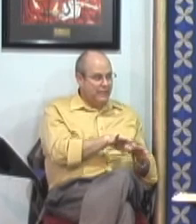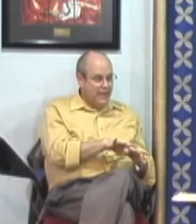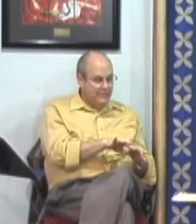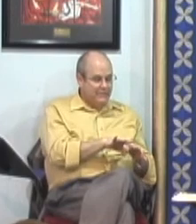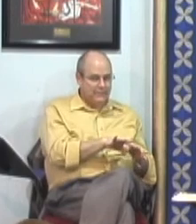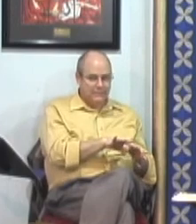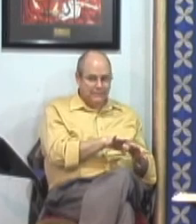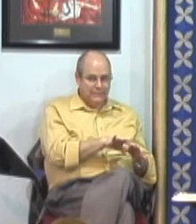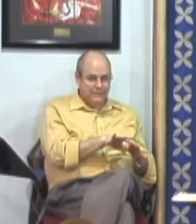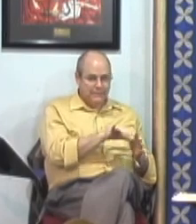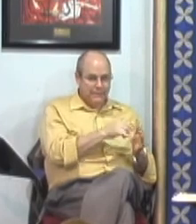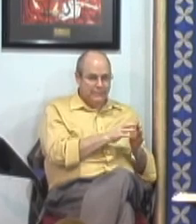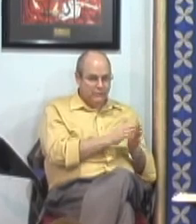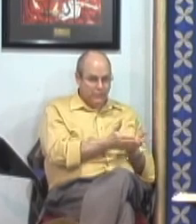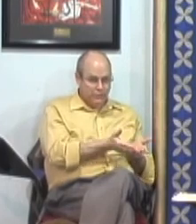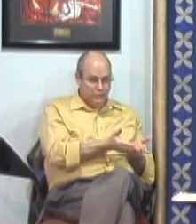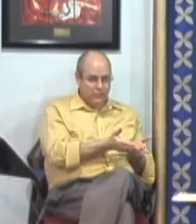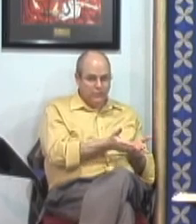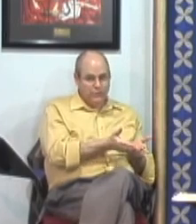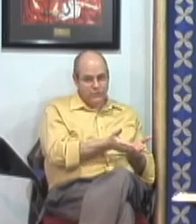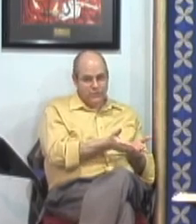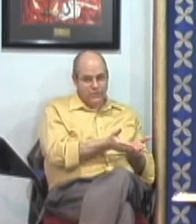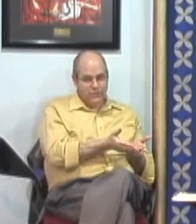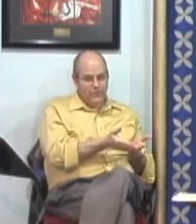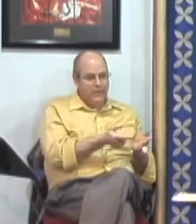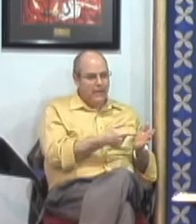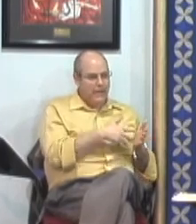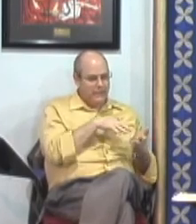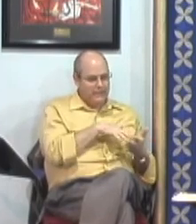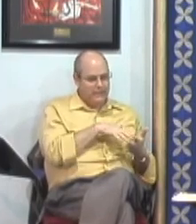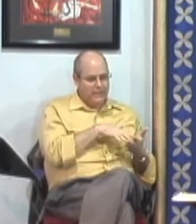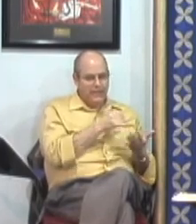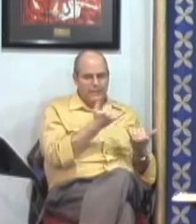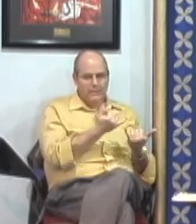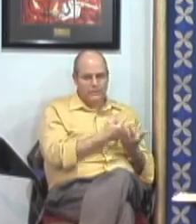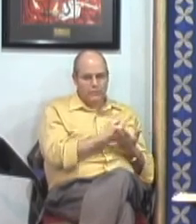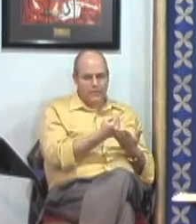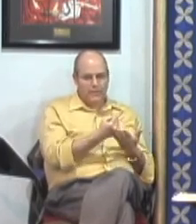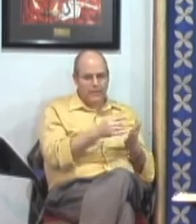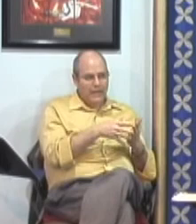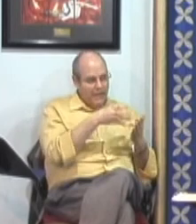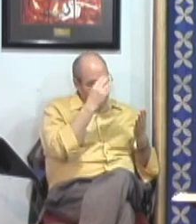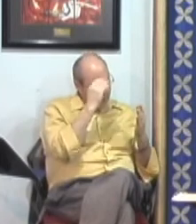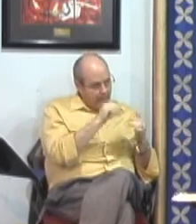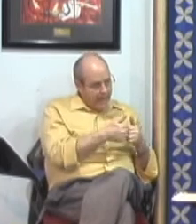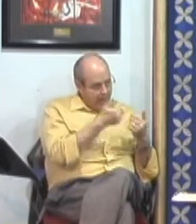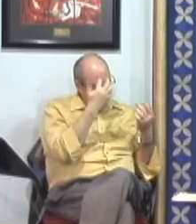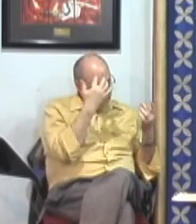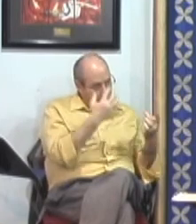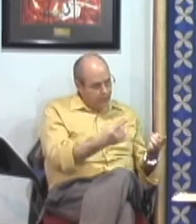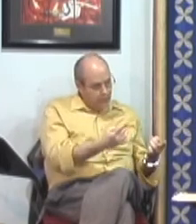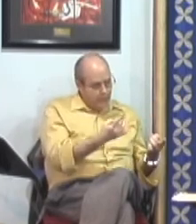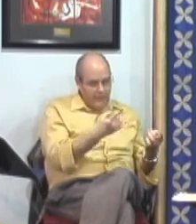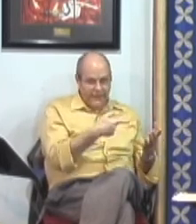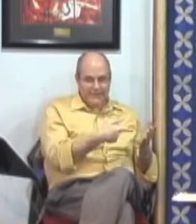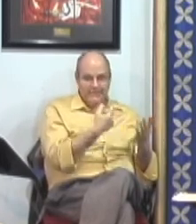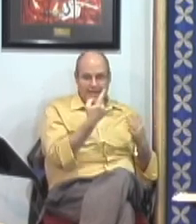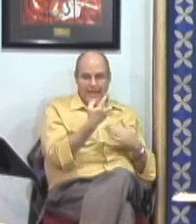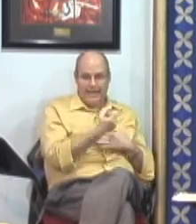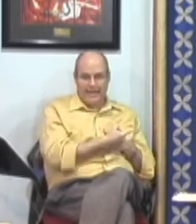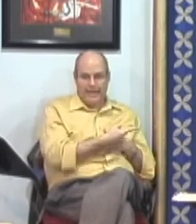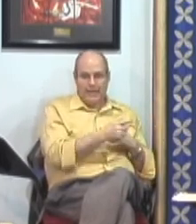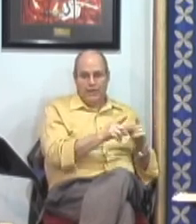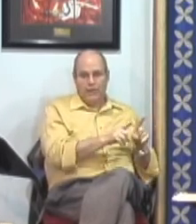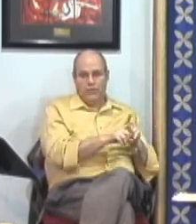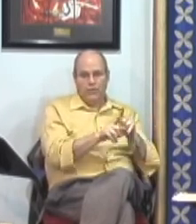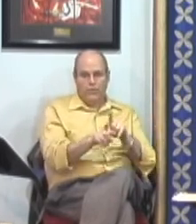scripture is. So I was studying this week, and I learned about how we determine this day. According